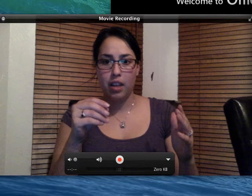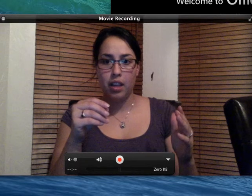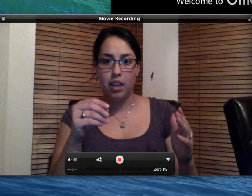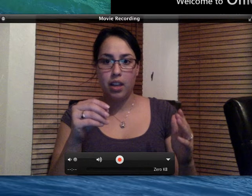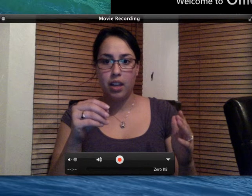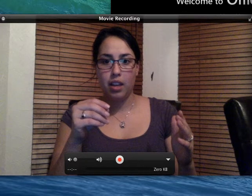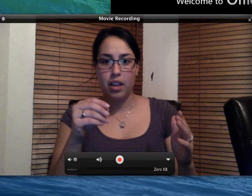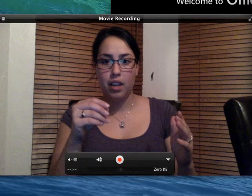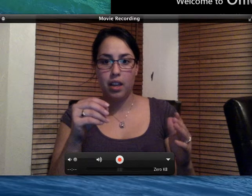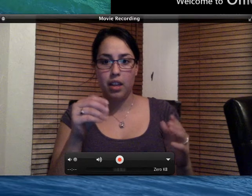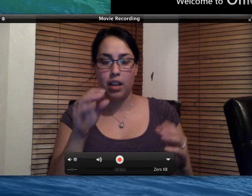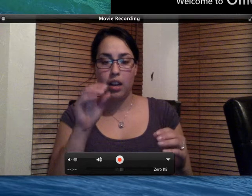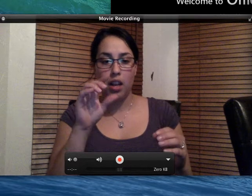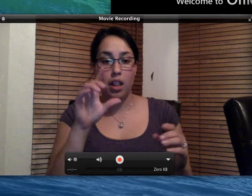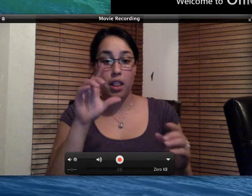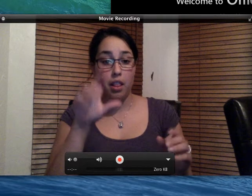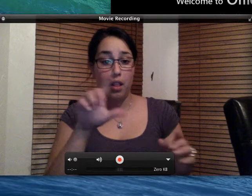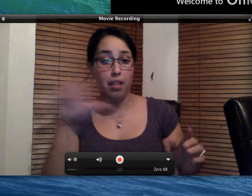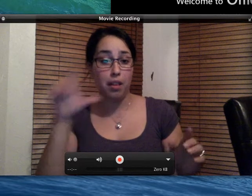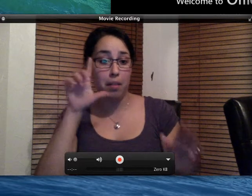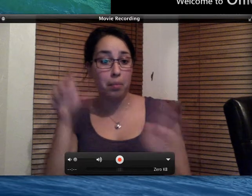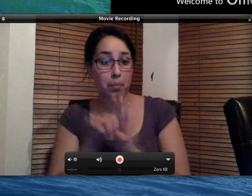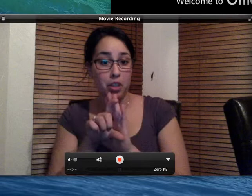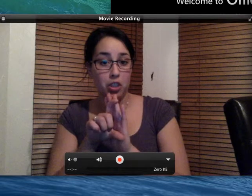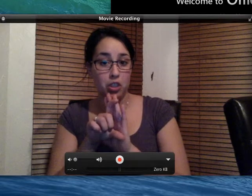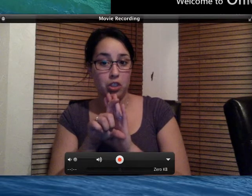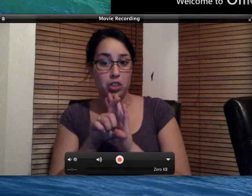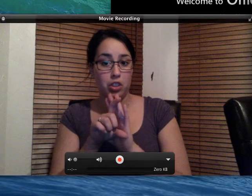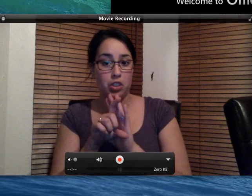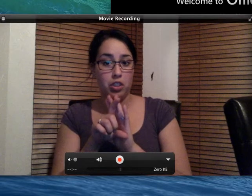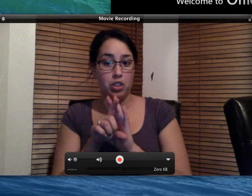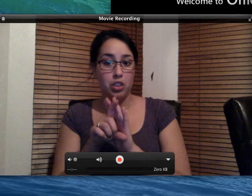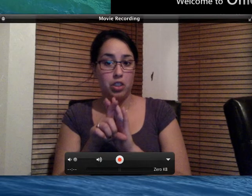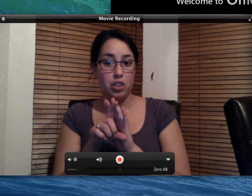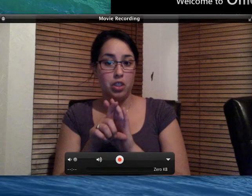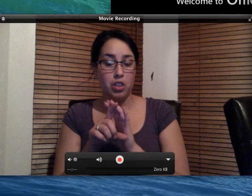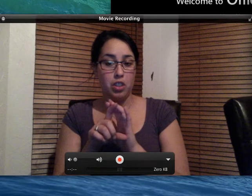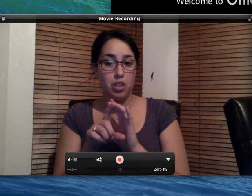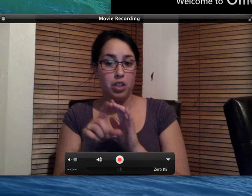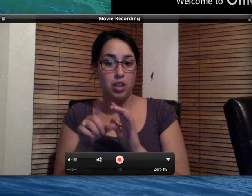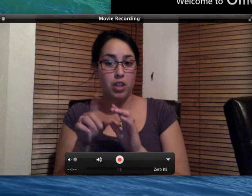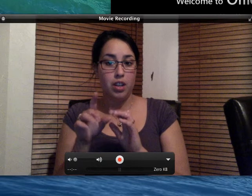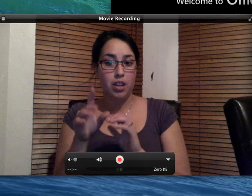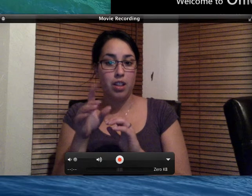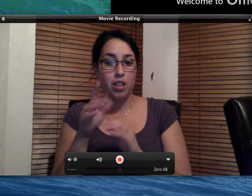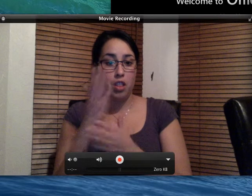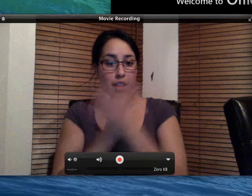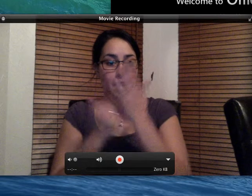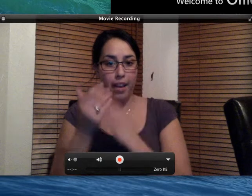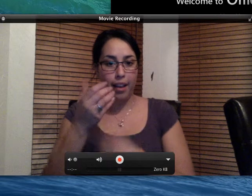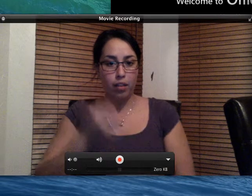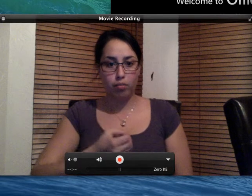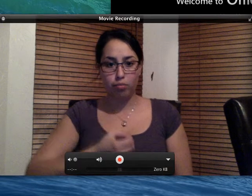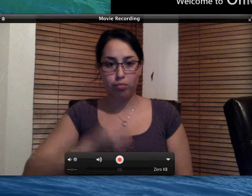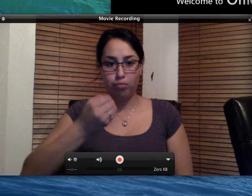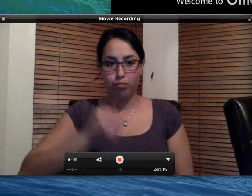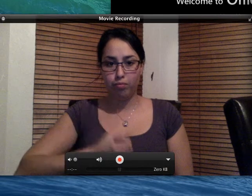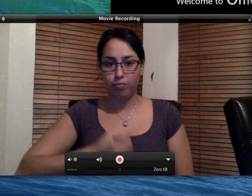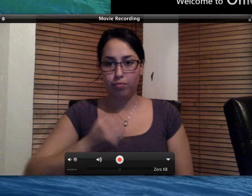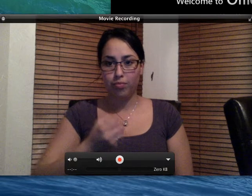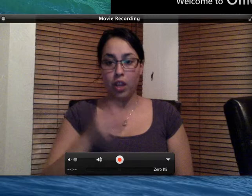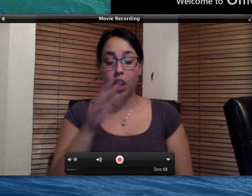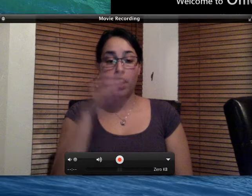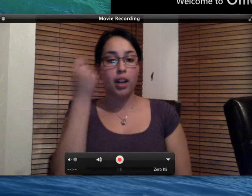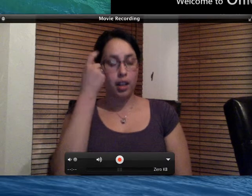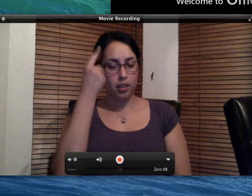masturbation movements. Bear in mind, this was an ultrasound, so it would have been moving images. And orgasm is a reflex of the autonomic